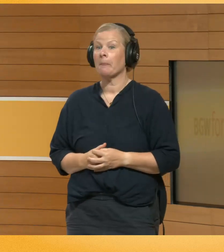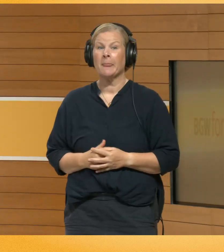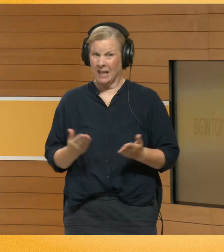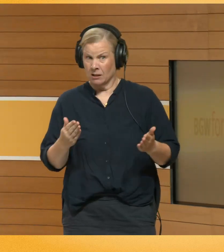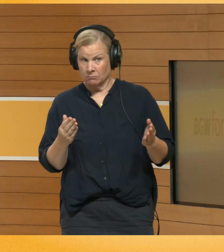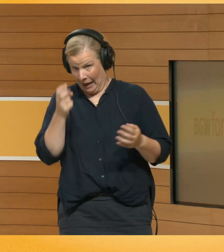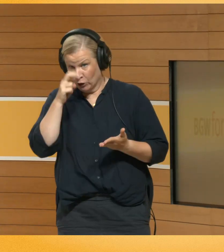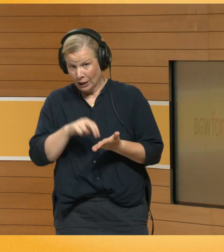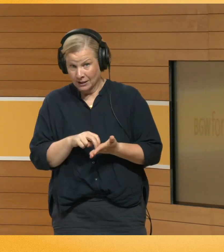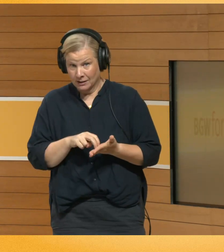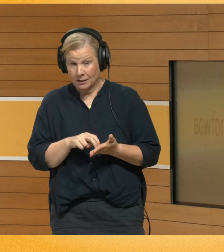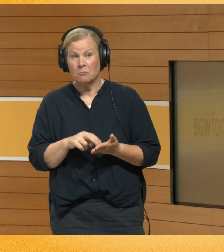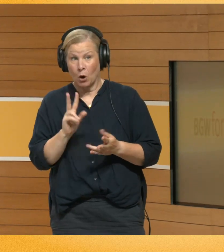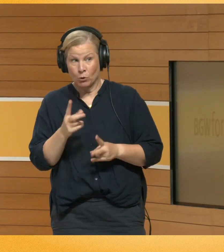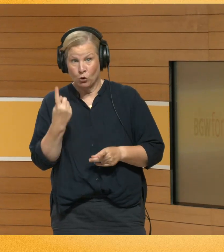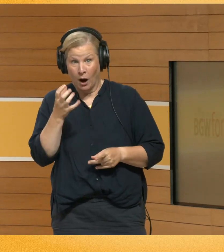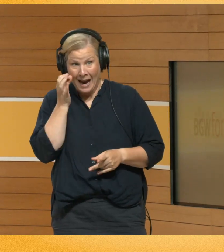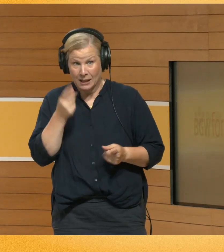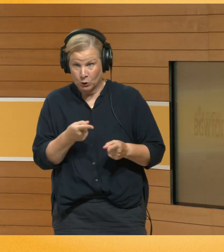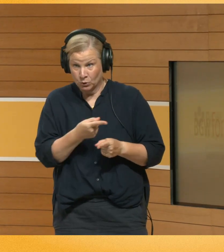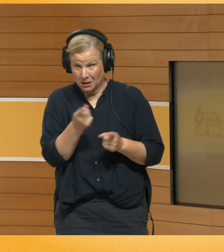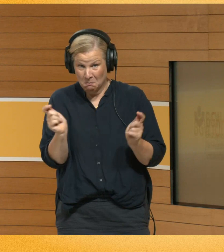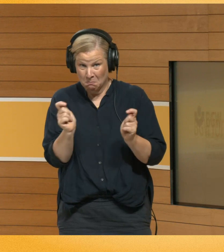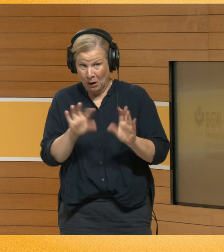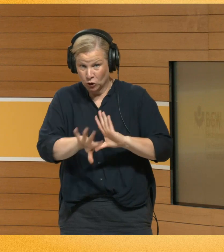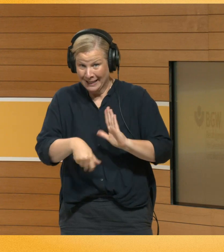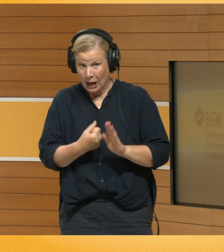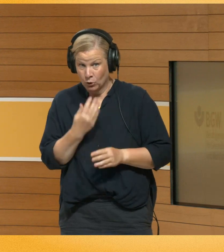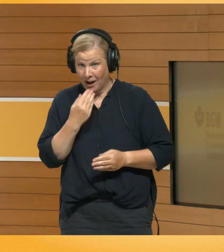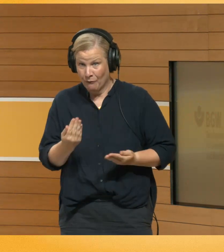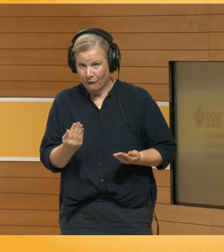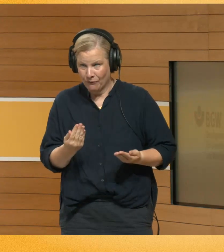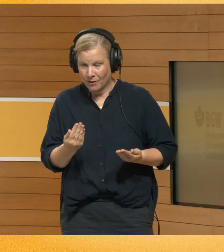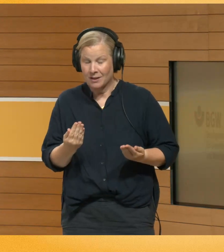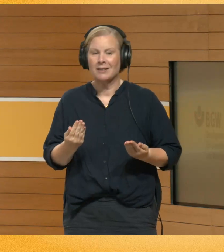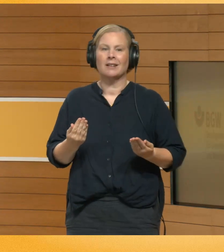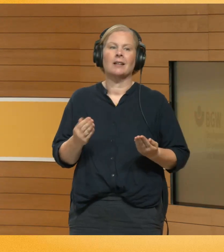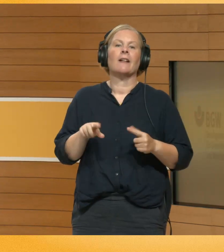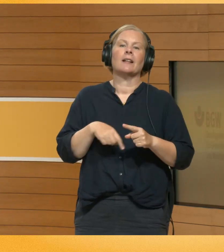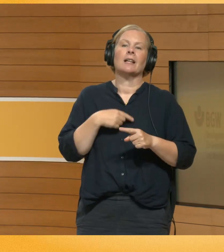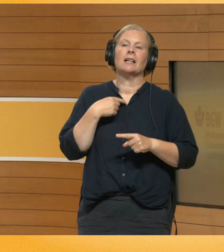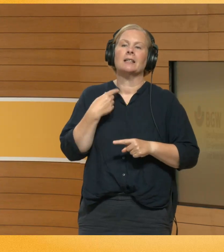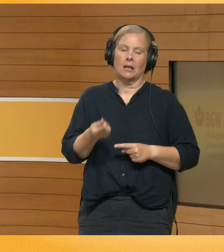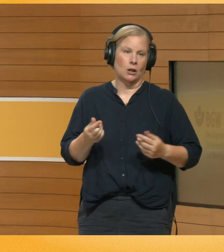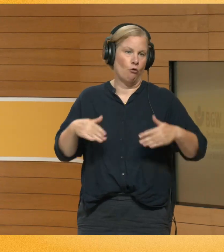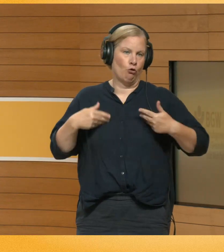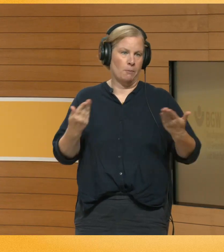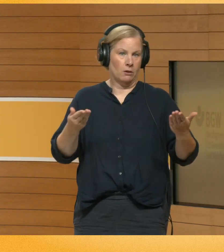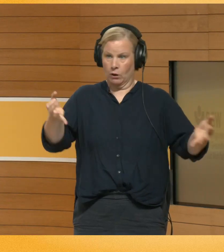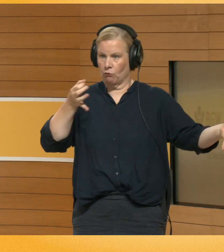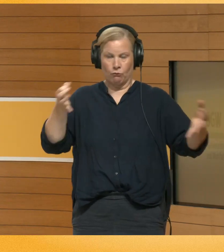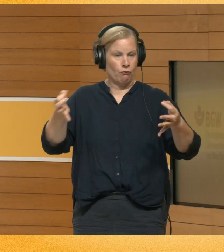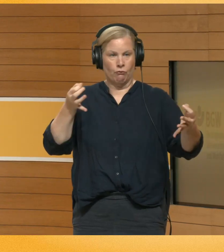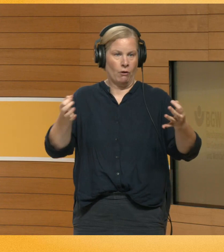yes, almost right on time. If it's fine for you and we can add another minute, steal it from your break, so to speak, then I would be happy